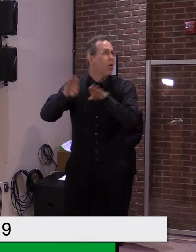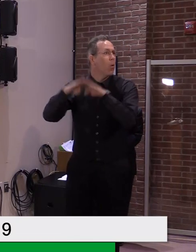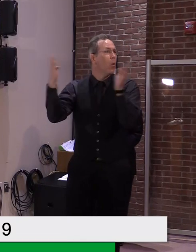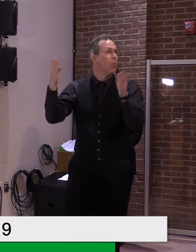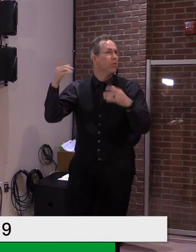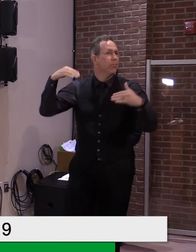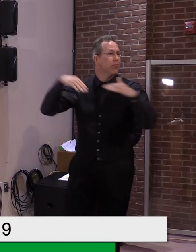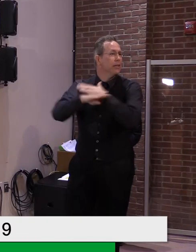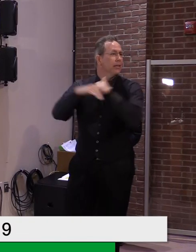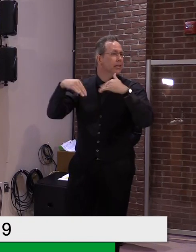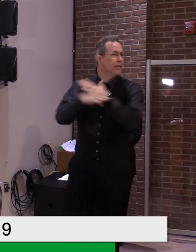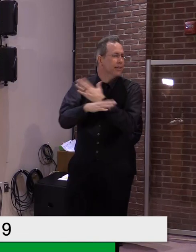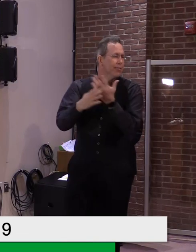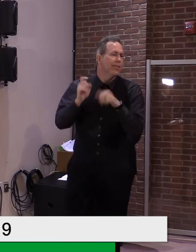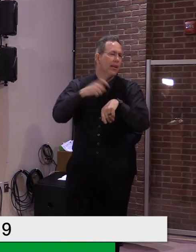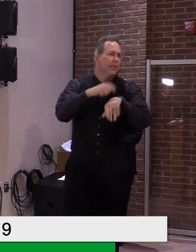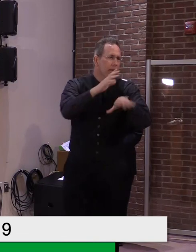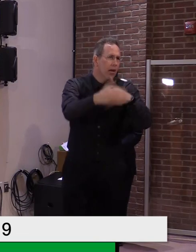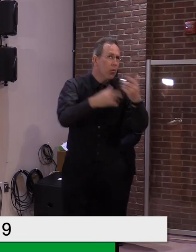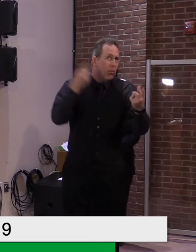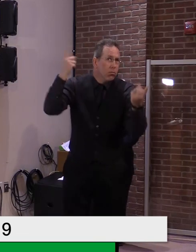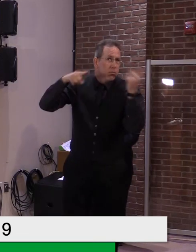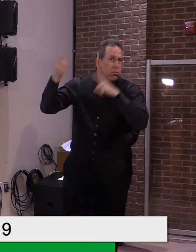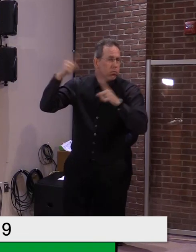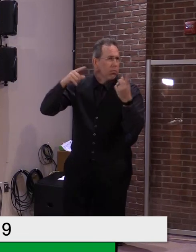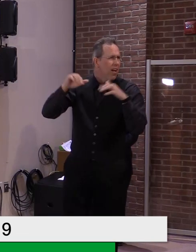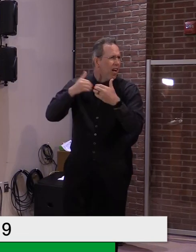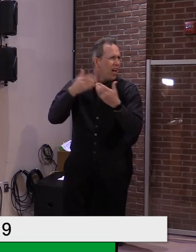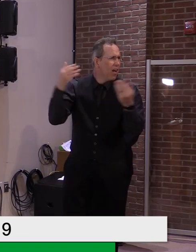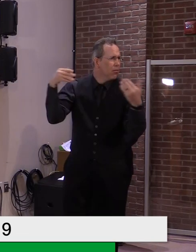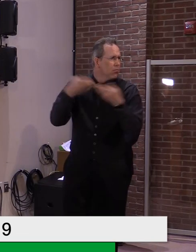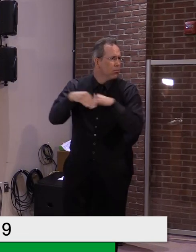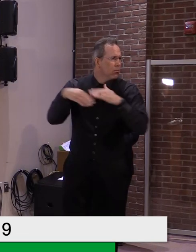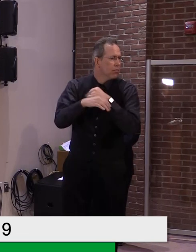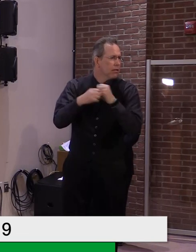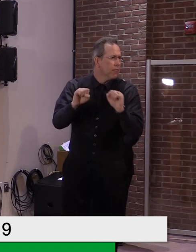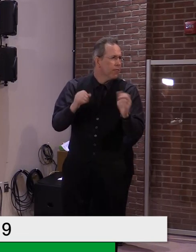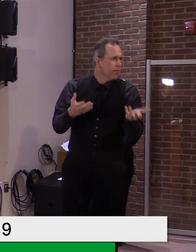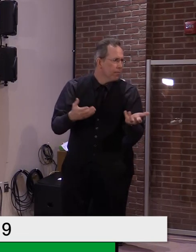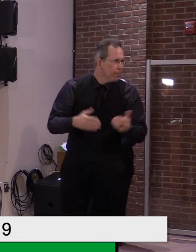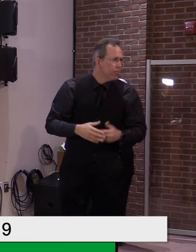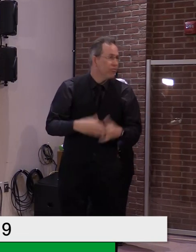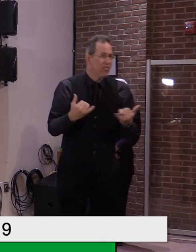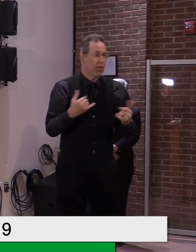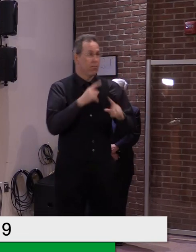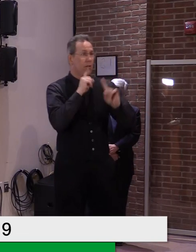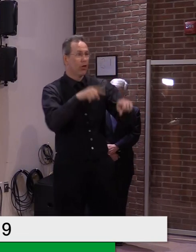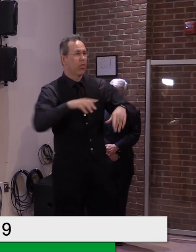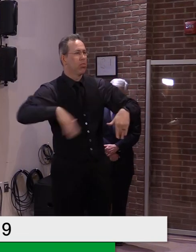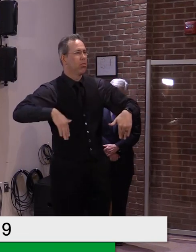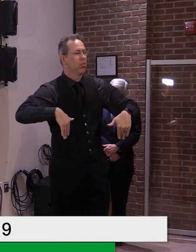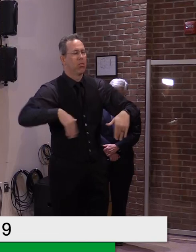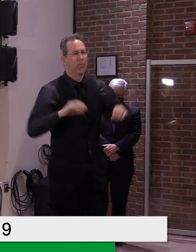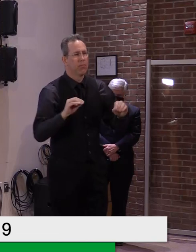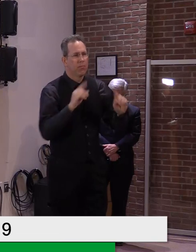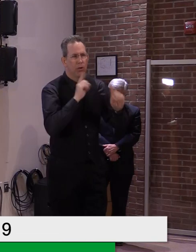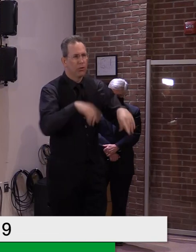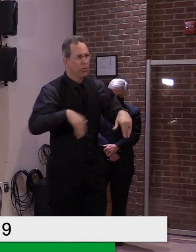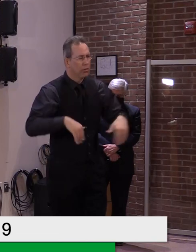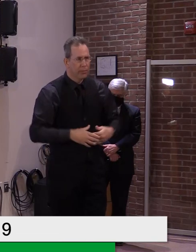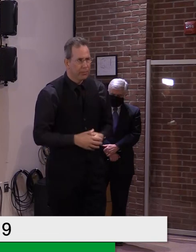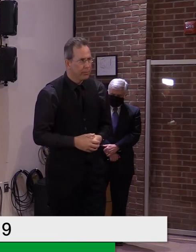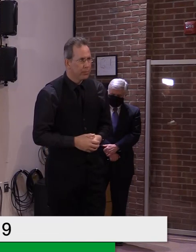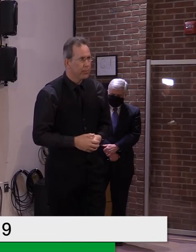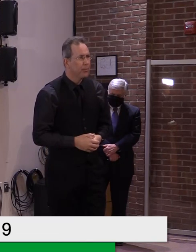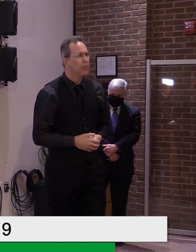any provision at this point in time to have input in that discussion. But I look forward